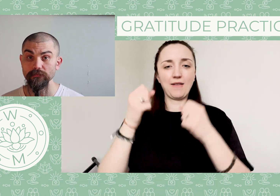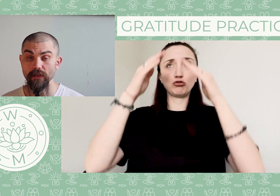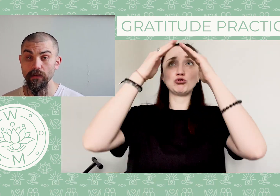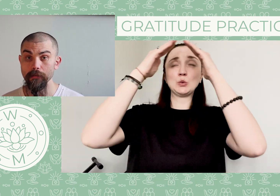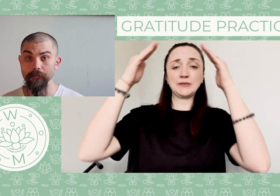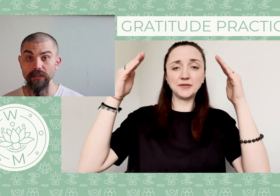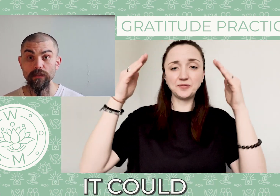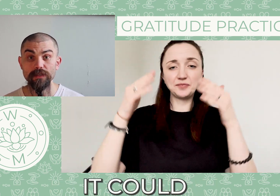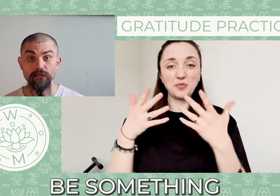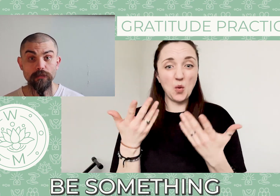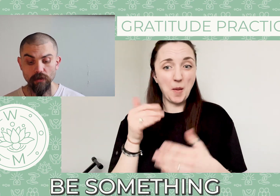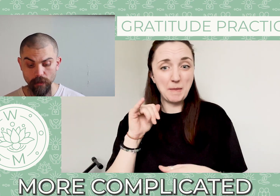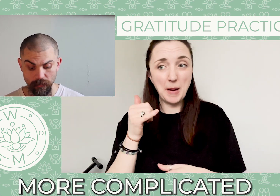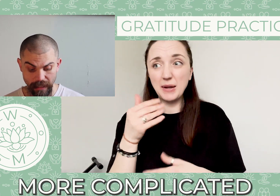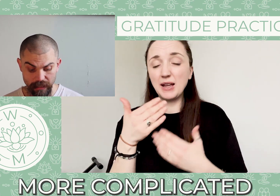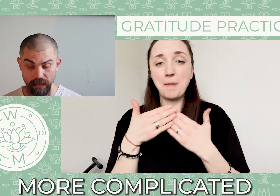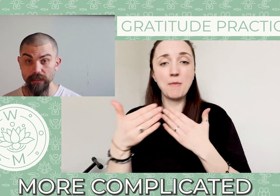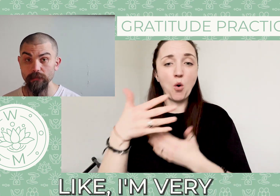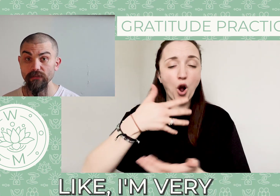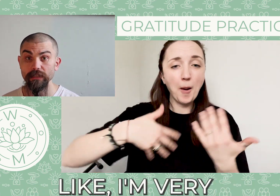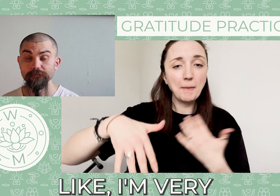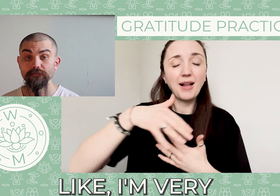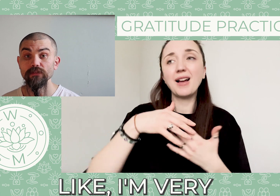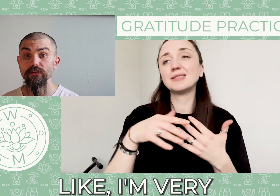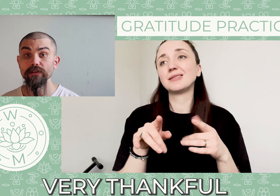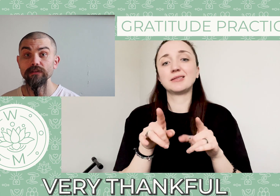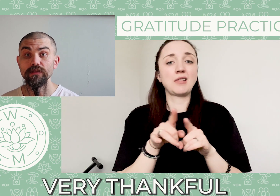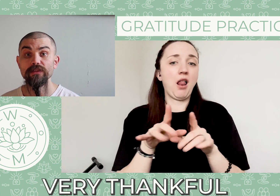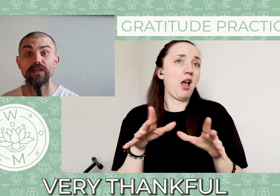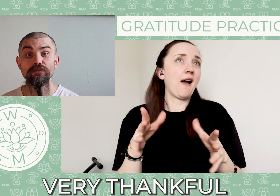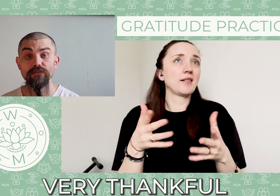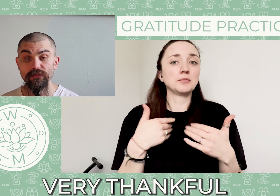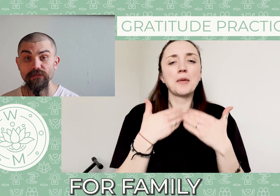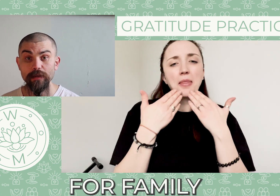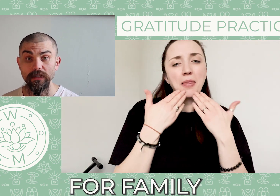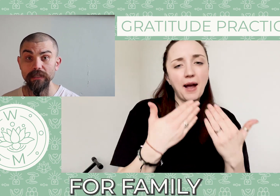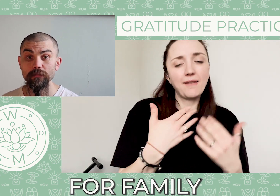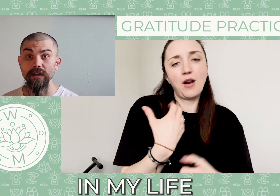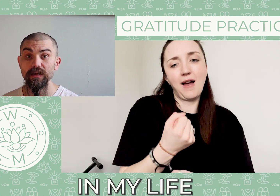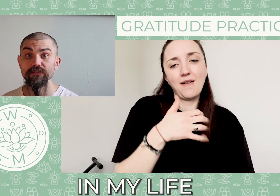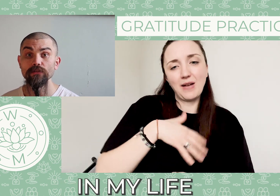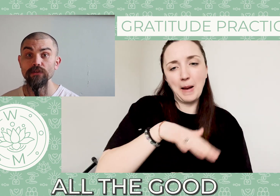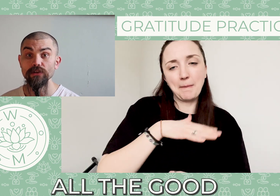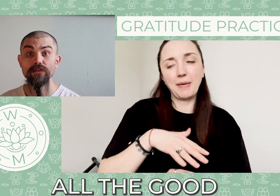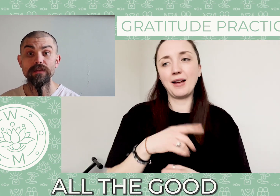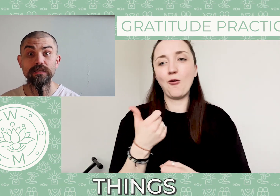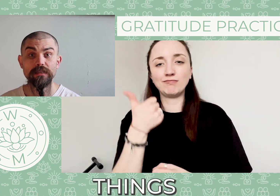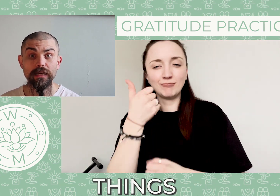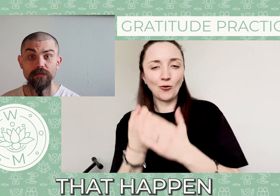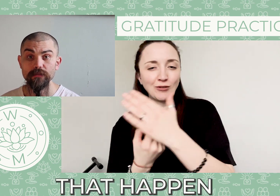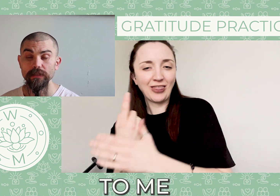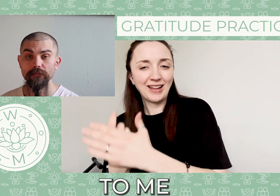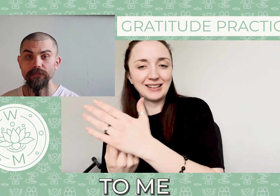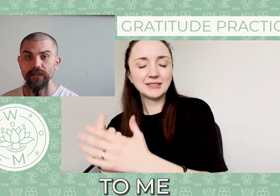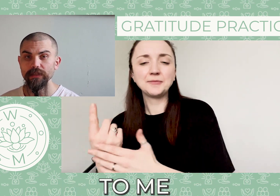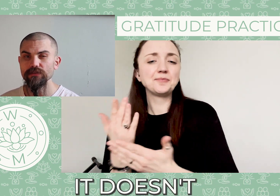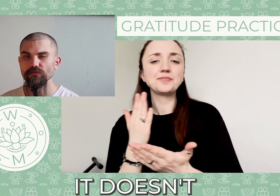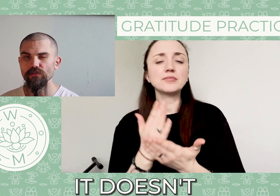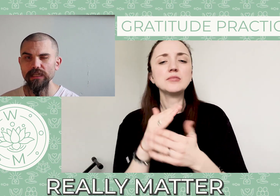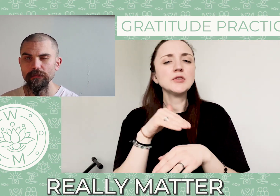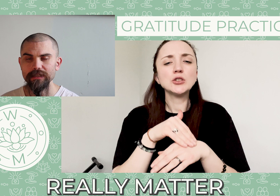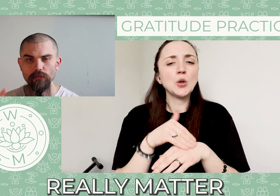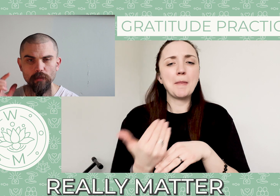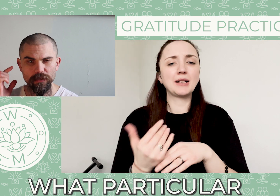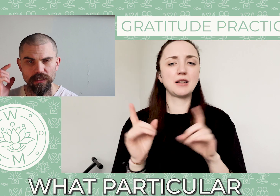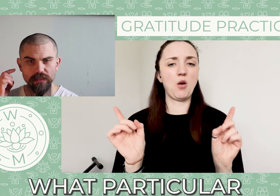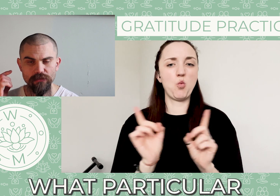head. It could be something more complicated, like I'm very, very thankful for family in my life or the good things that happen to me. It